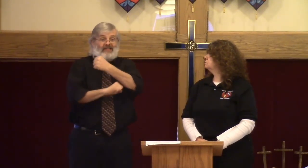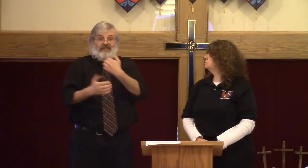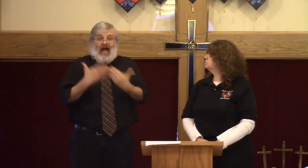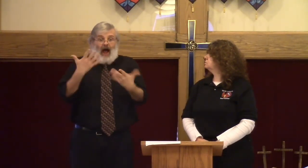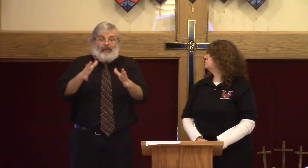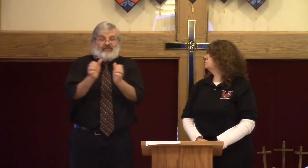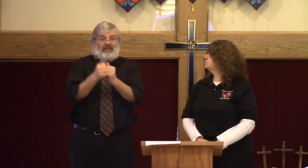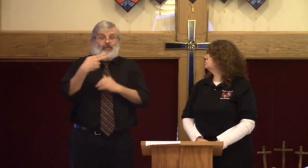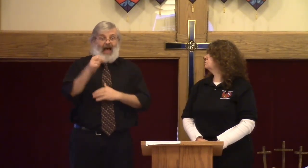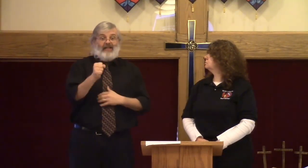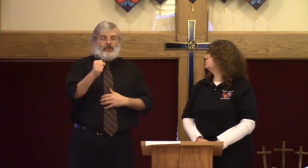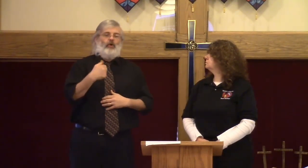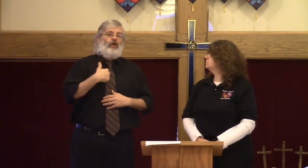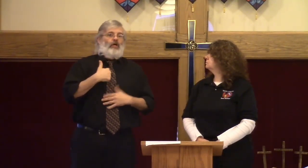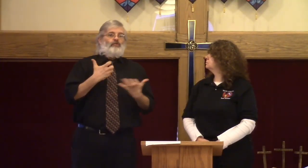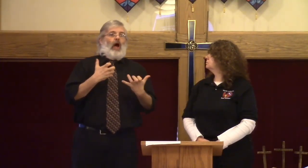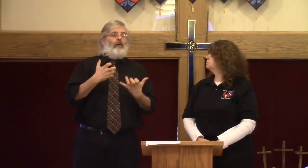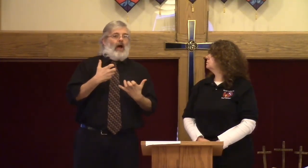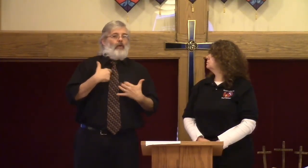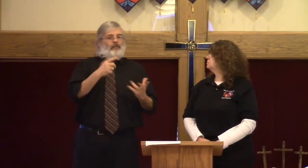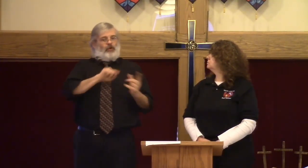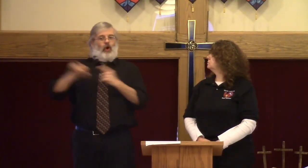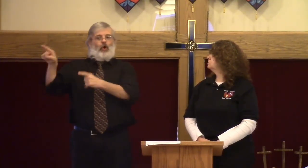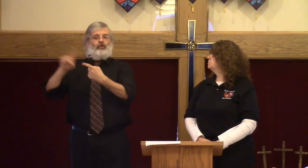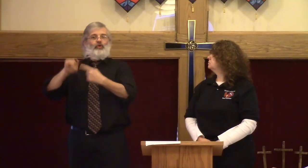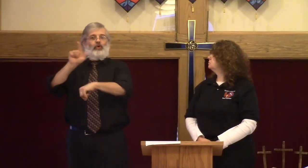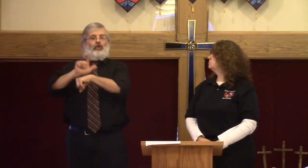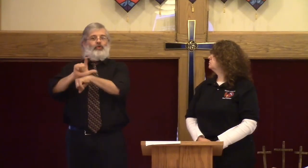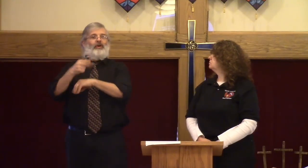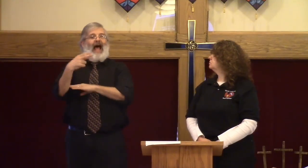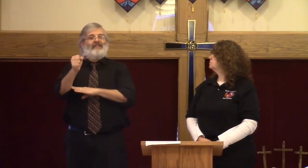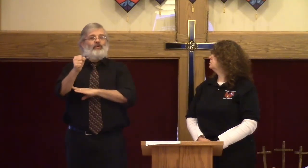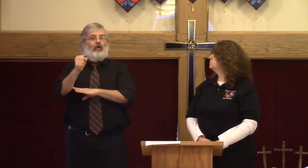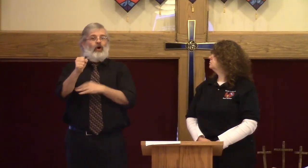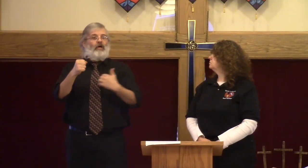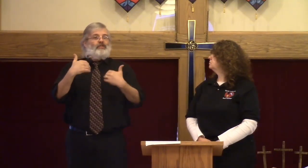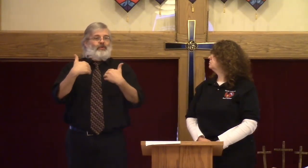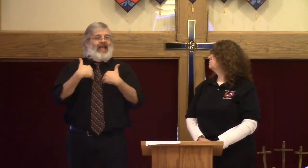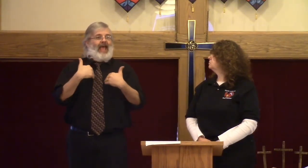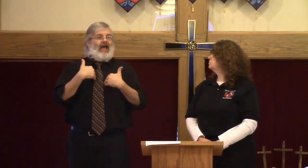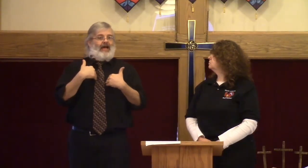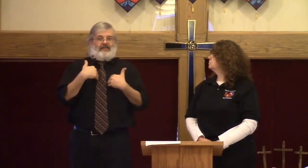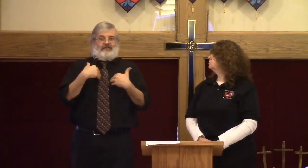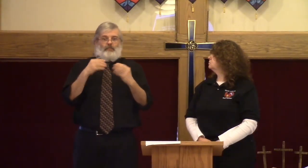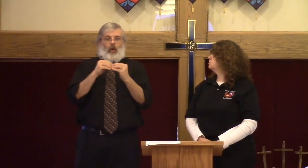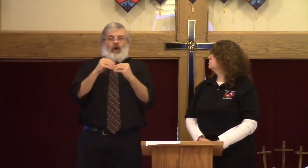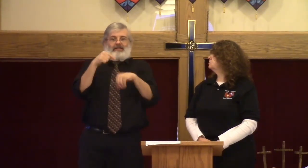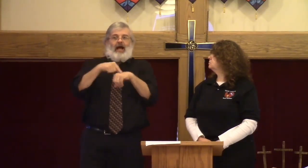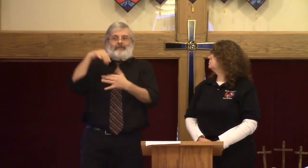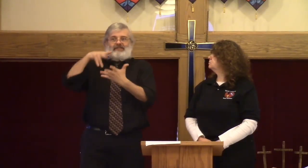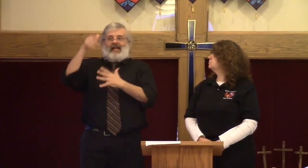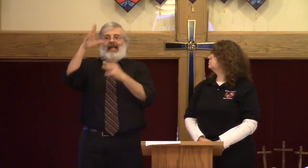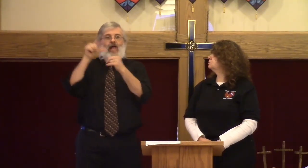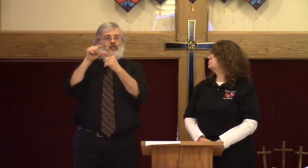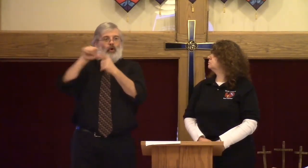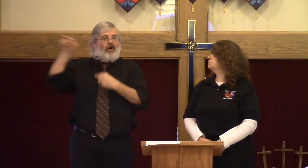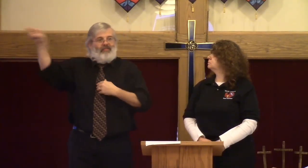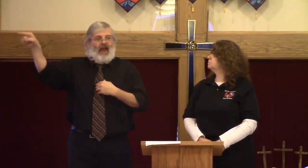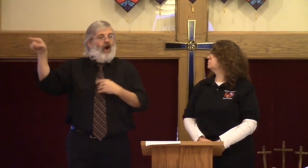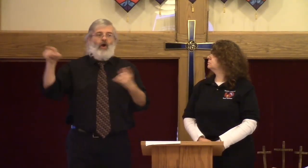foundation. I'm most familiar with high school, so I want him to go to the Lutheran high school so he has more time to study God's Word there.